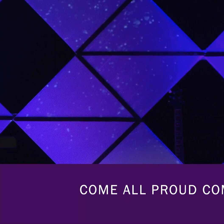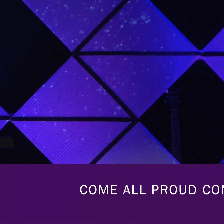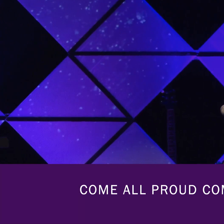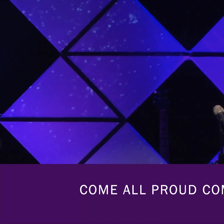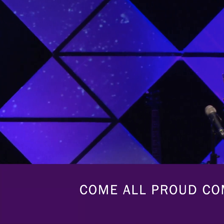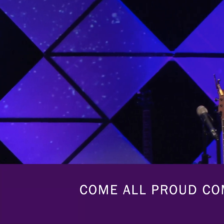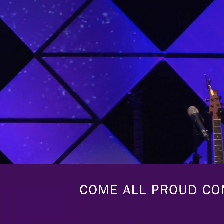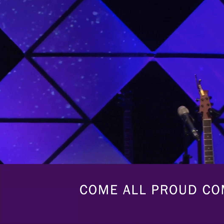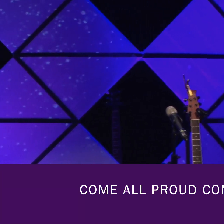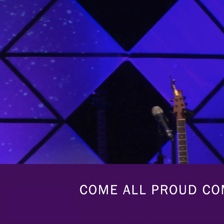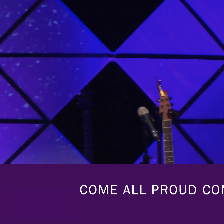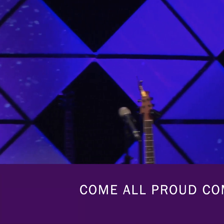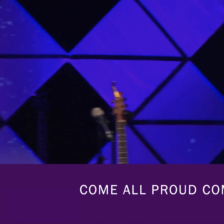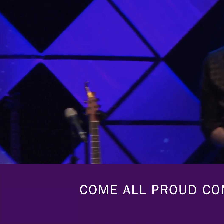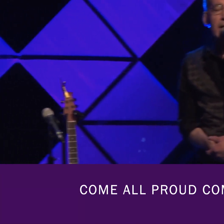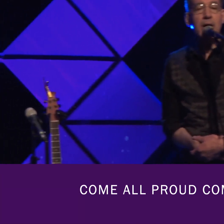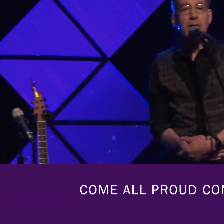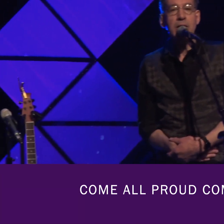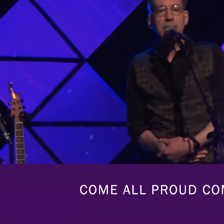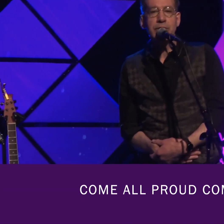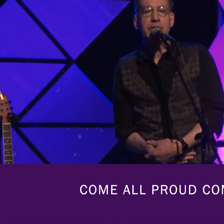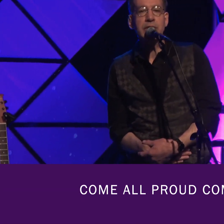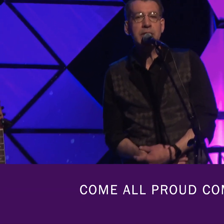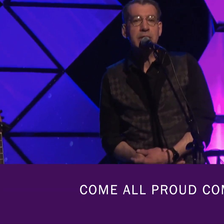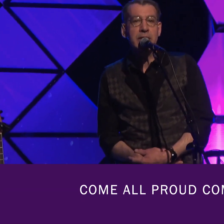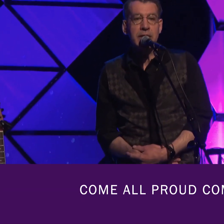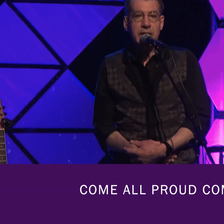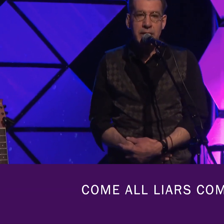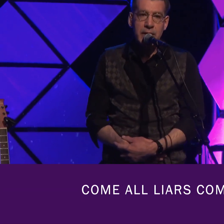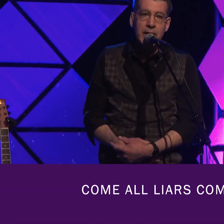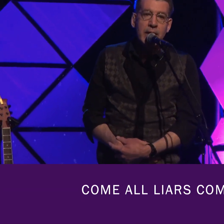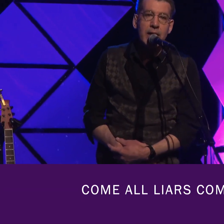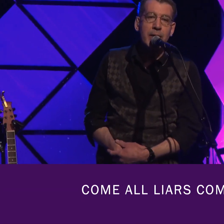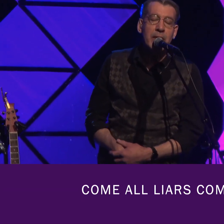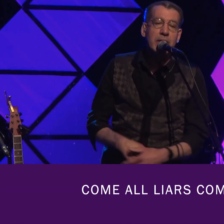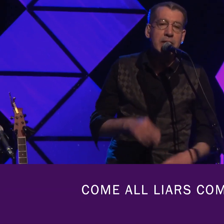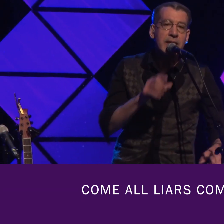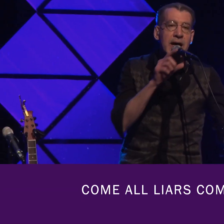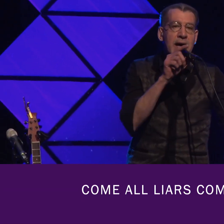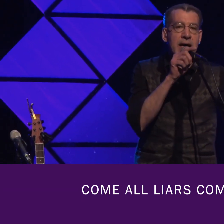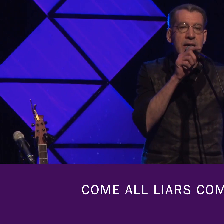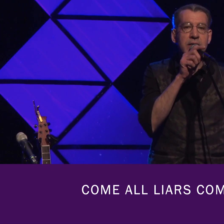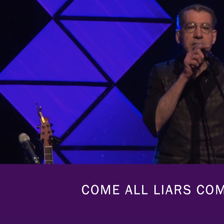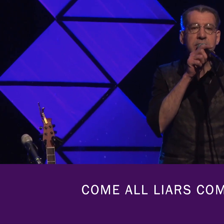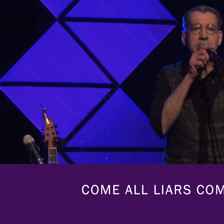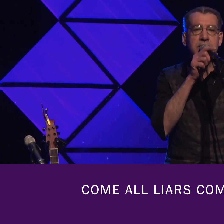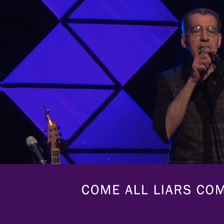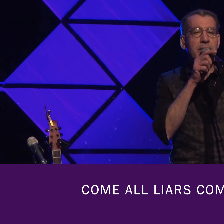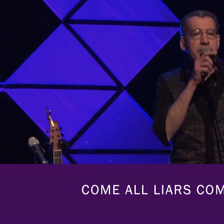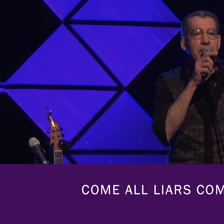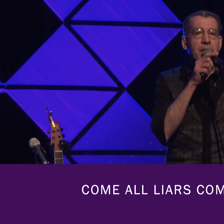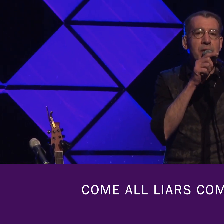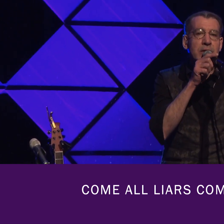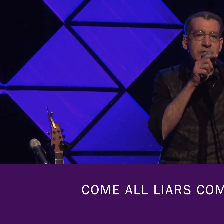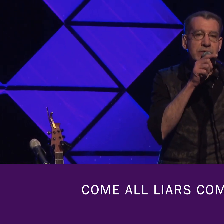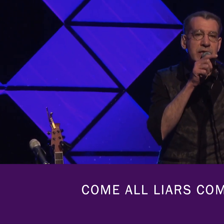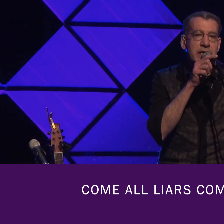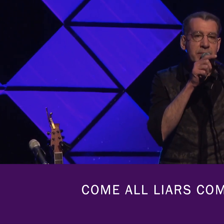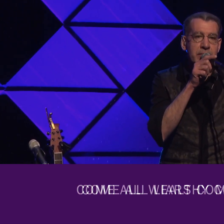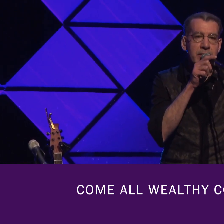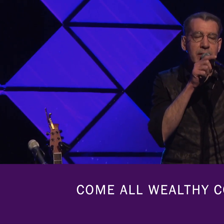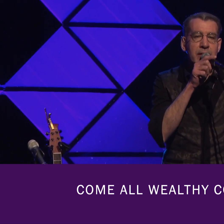Come all proud, come all greedy, come all liars, come